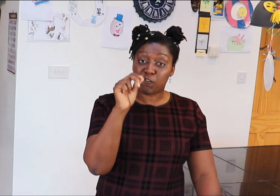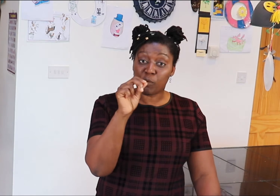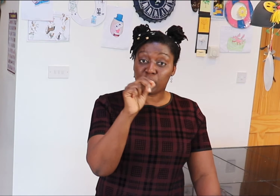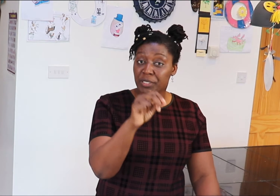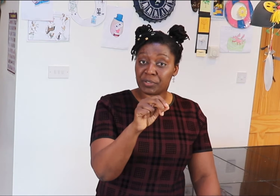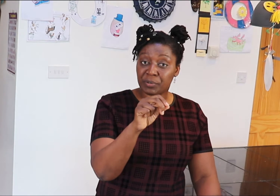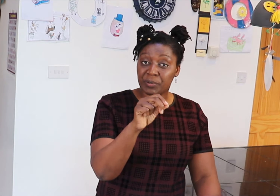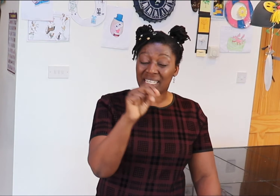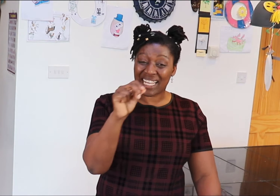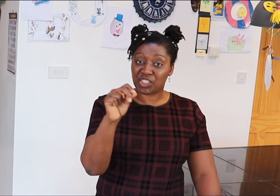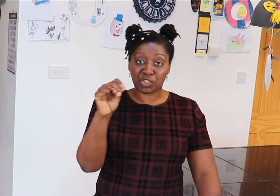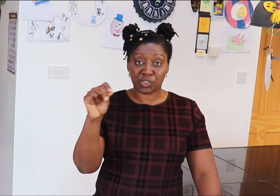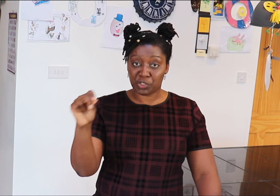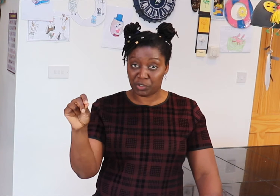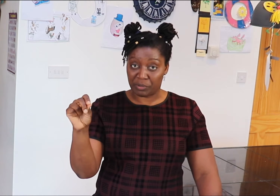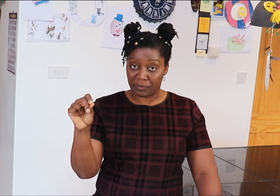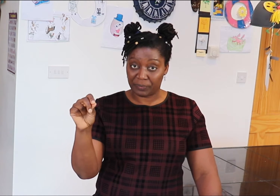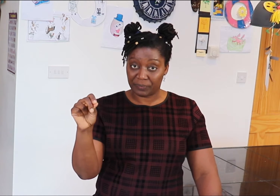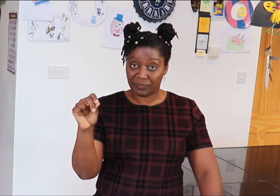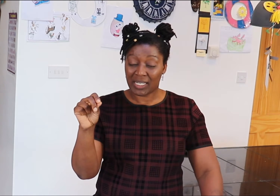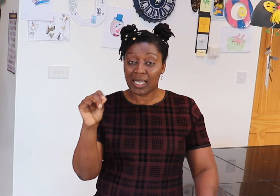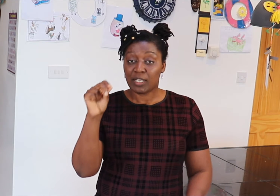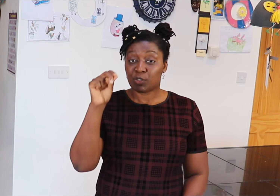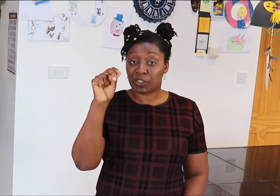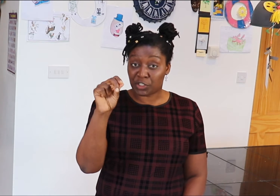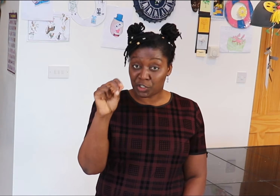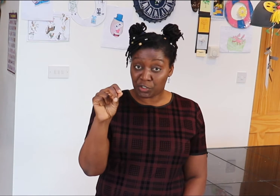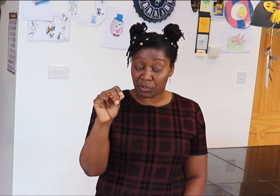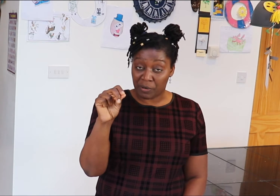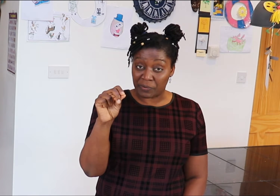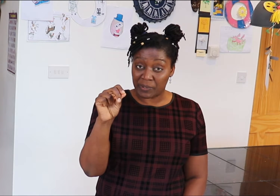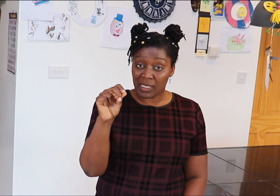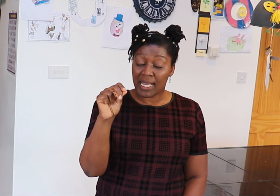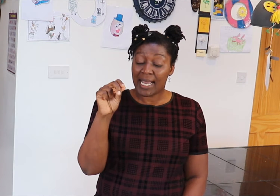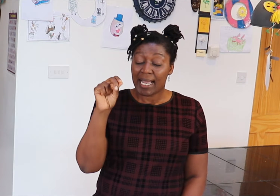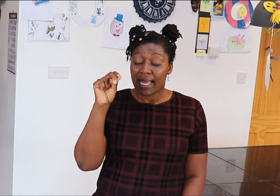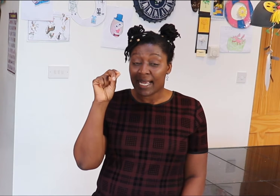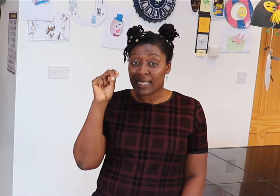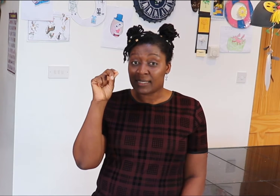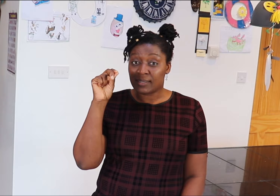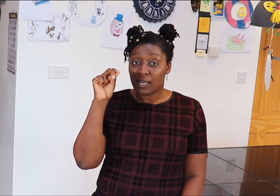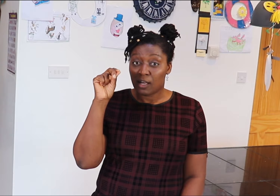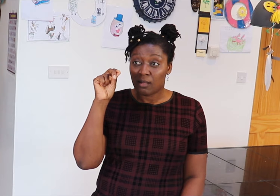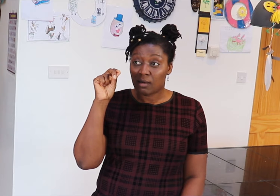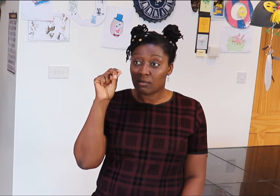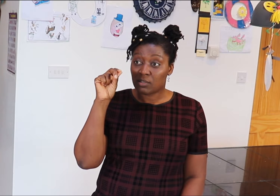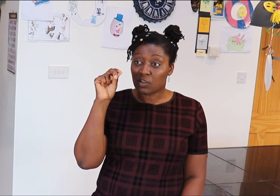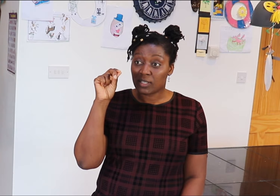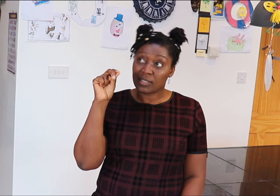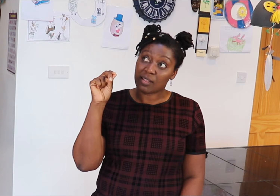from crystal is testosterone. So testosterone is, you could call it